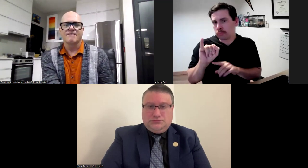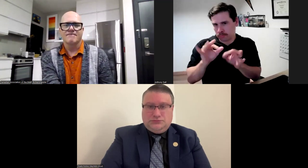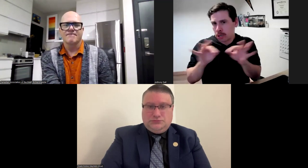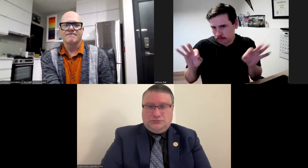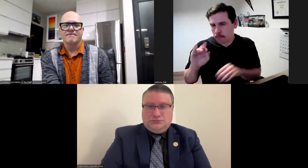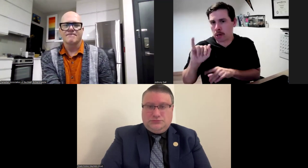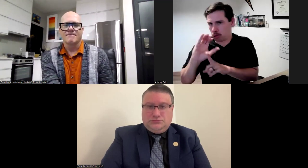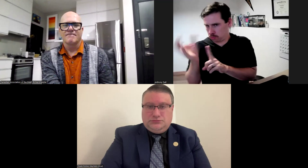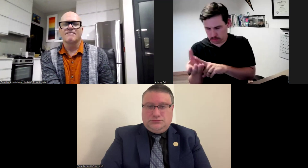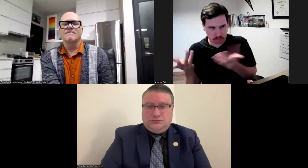bilingual, bicultural